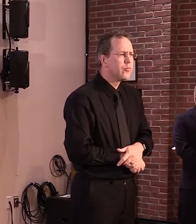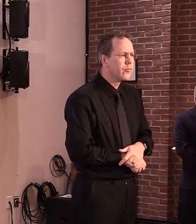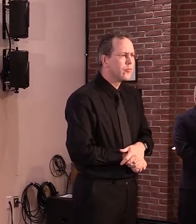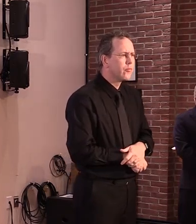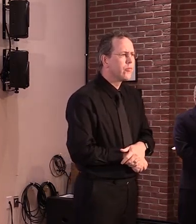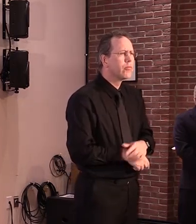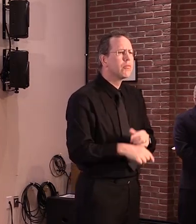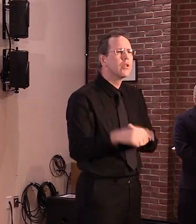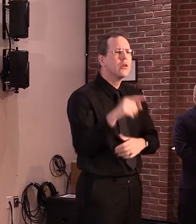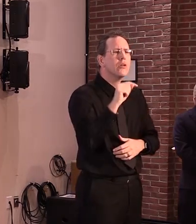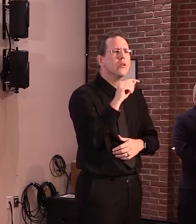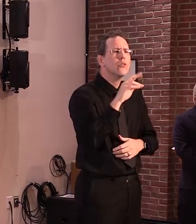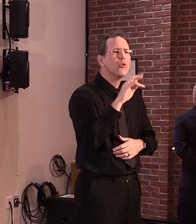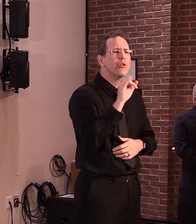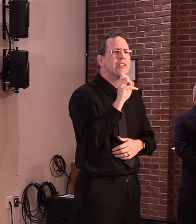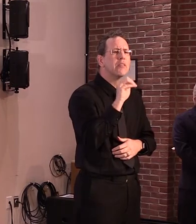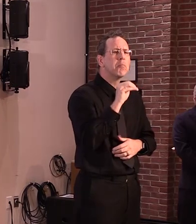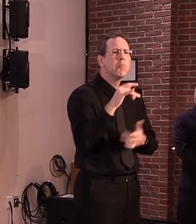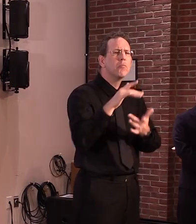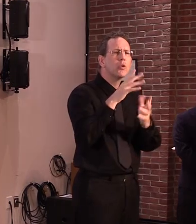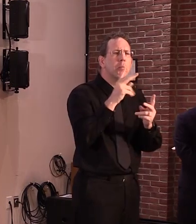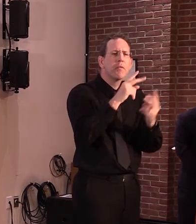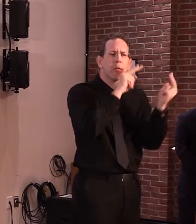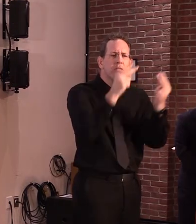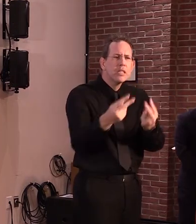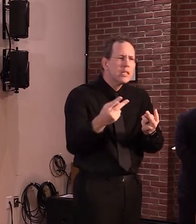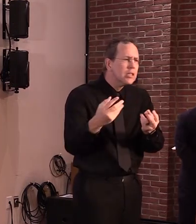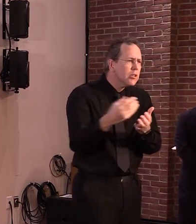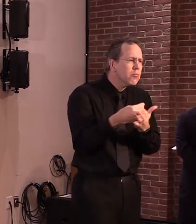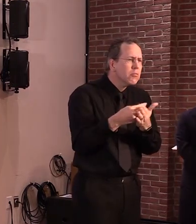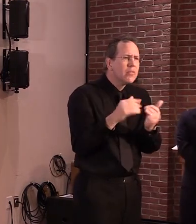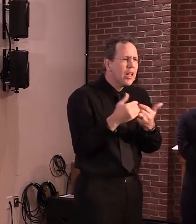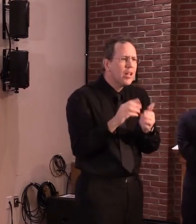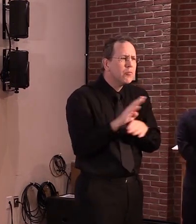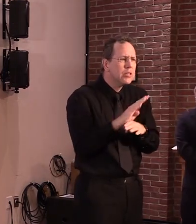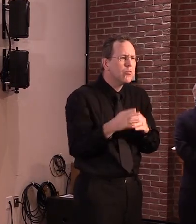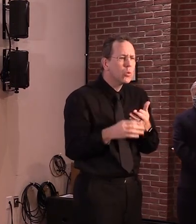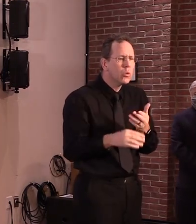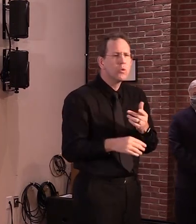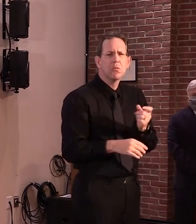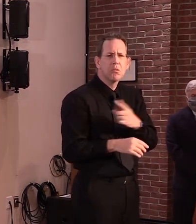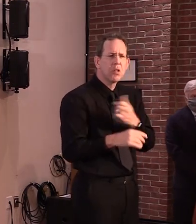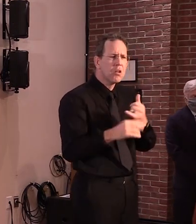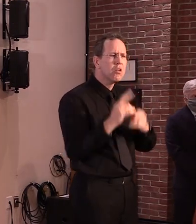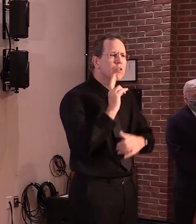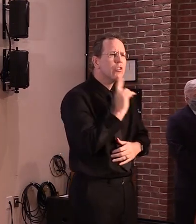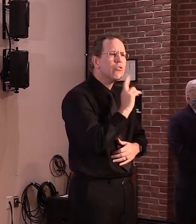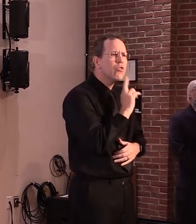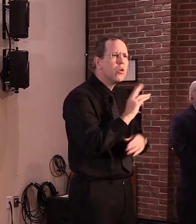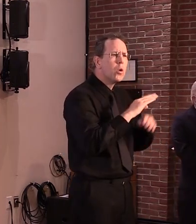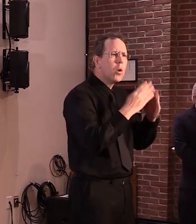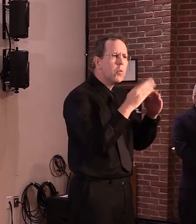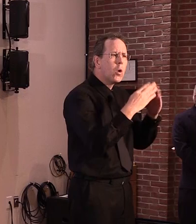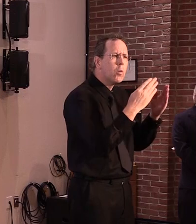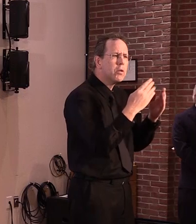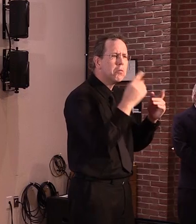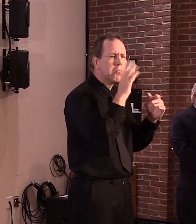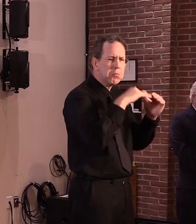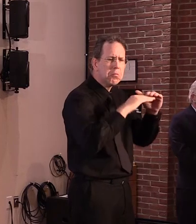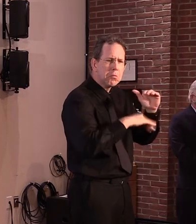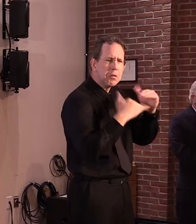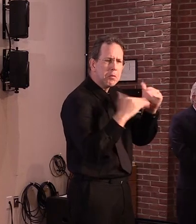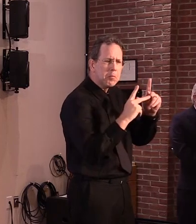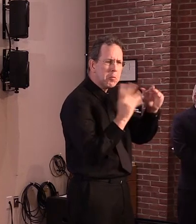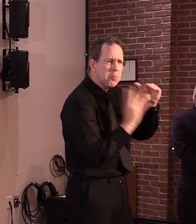but as we've opened up restaurants today, there's of course capacity limits and restrictions. Lots of restaurants with these new